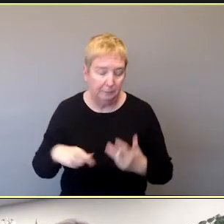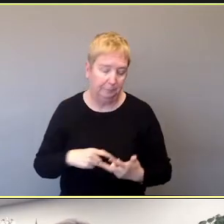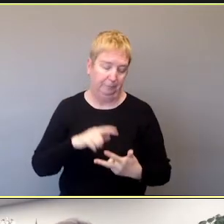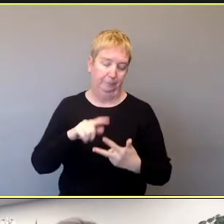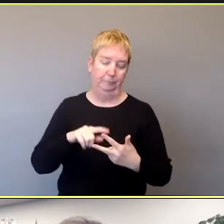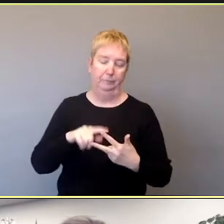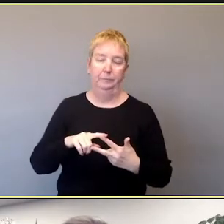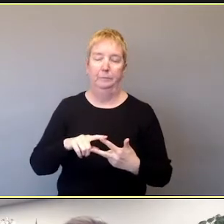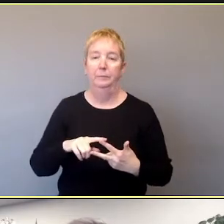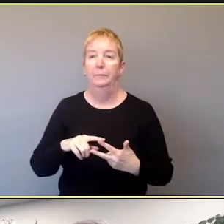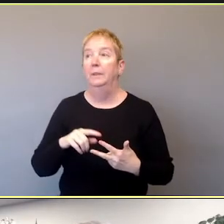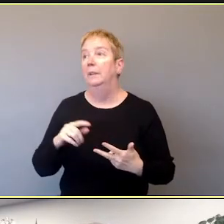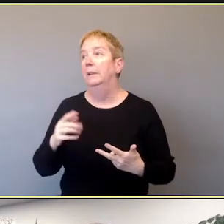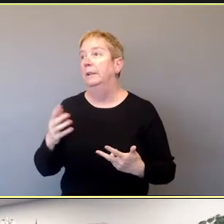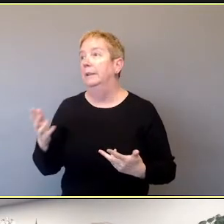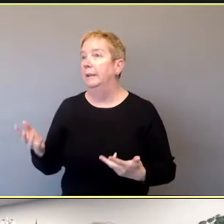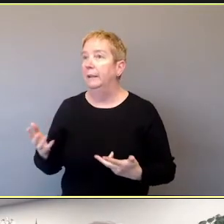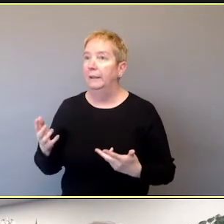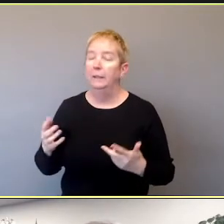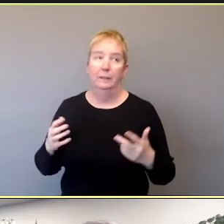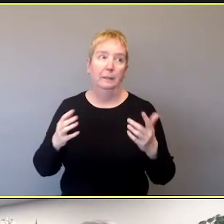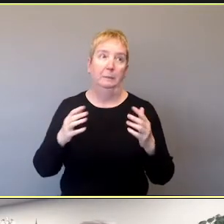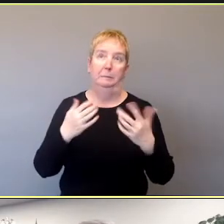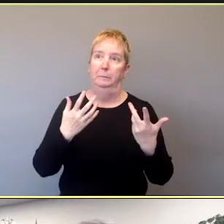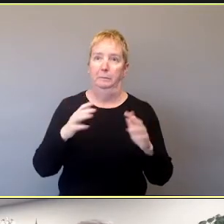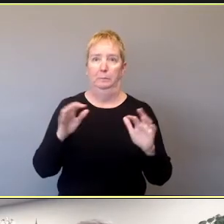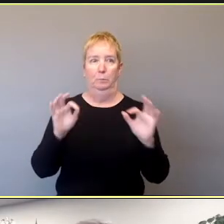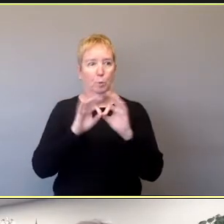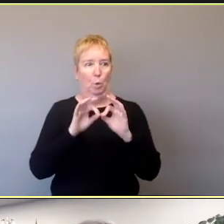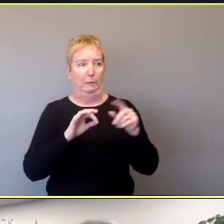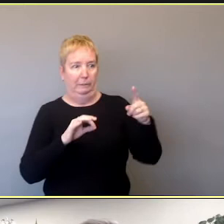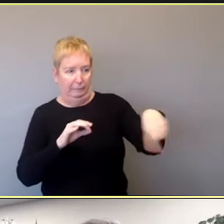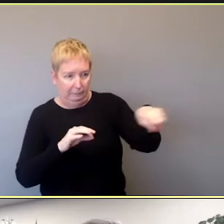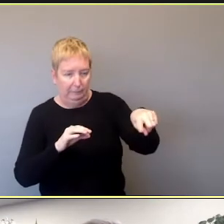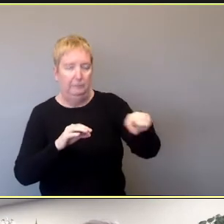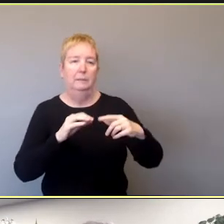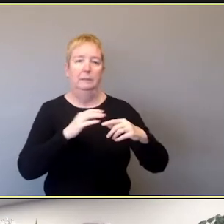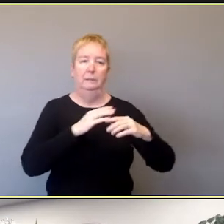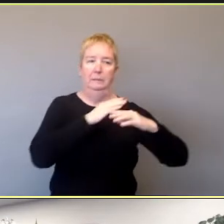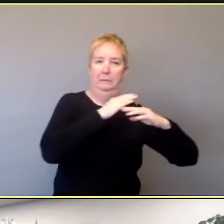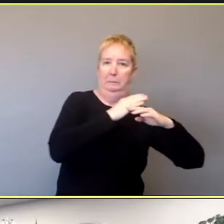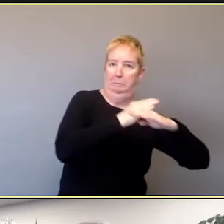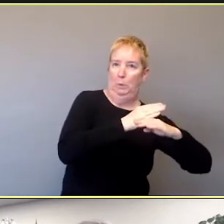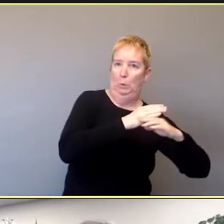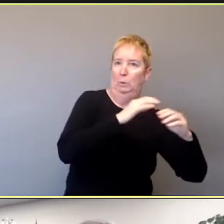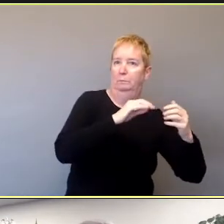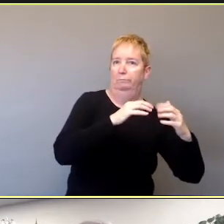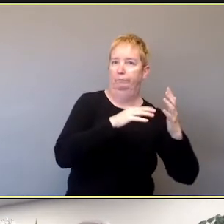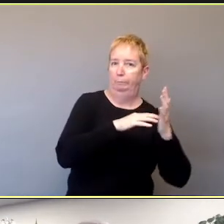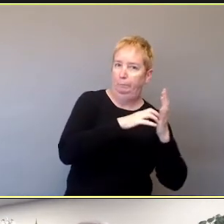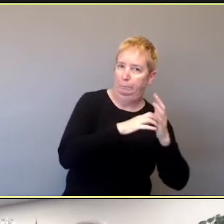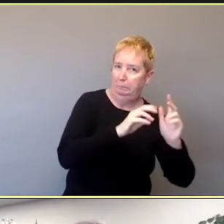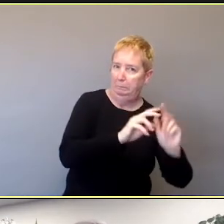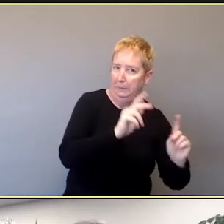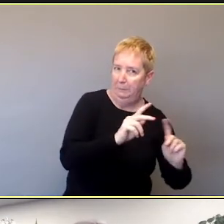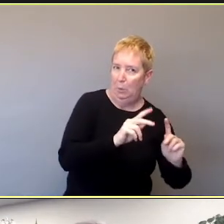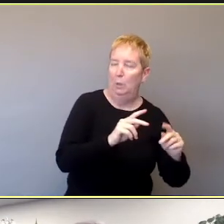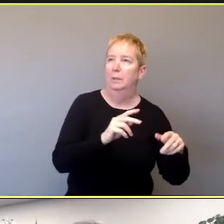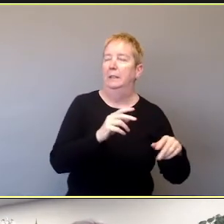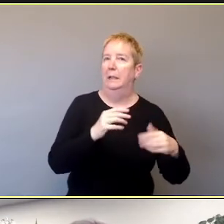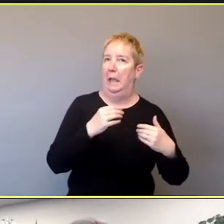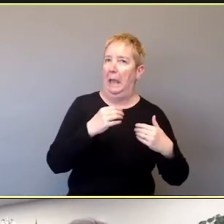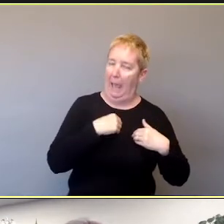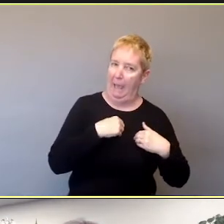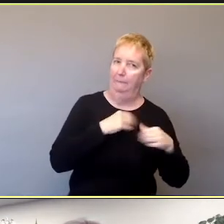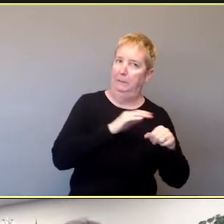and making sure immunocompromised folks are up to speed on vaccines and use of Evishield, I think we